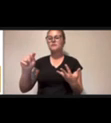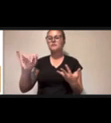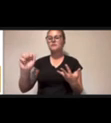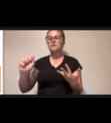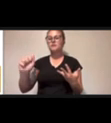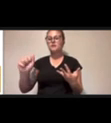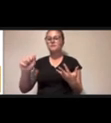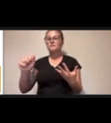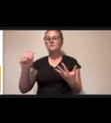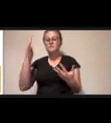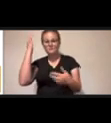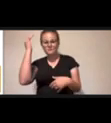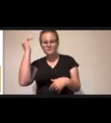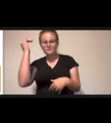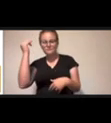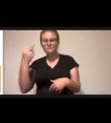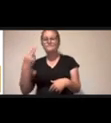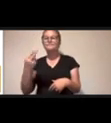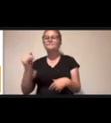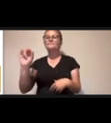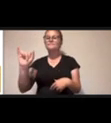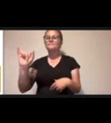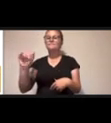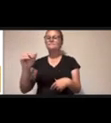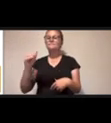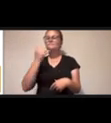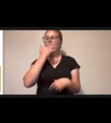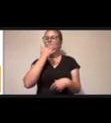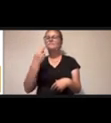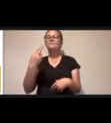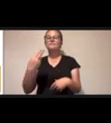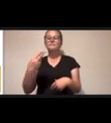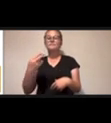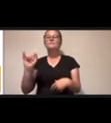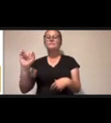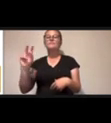dementia brought on by HIV.